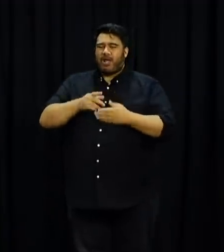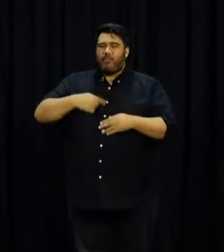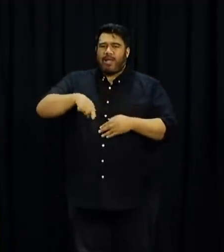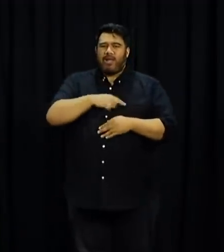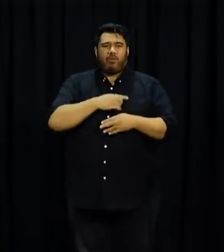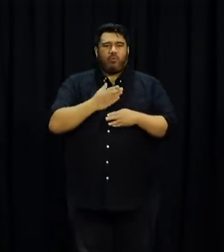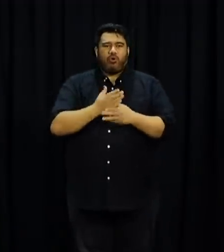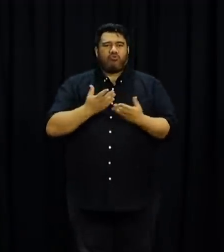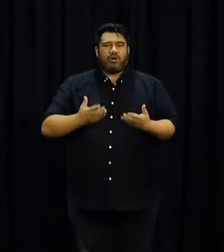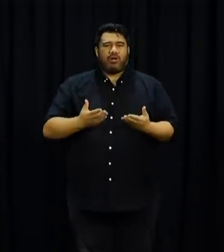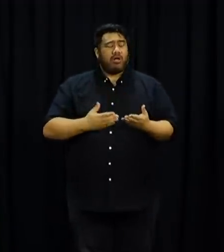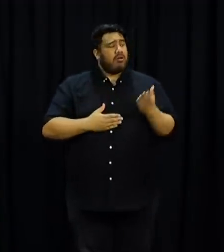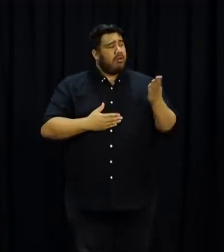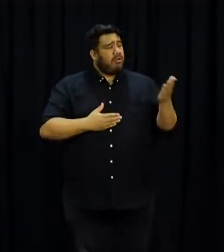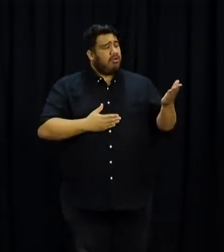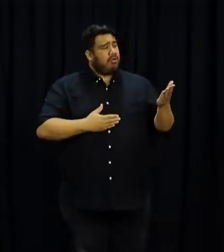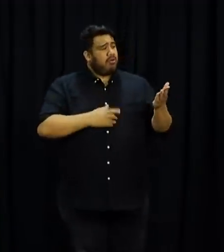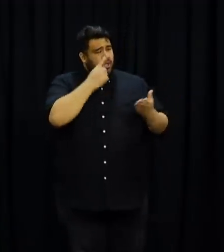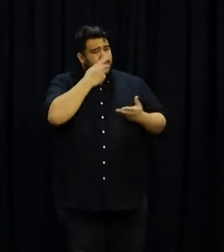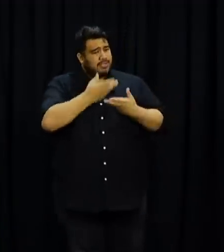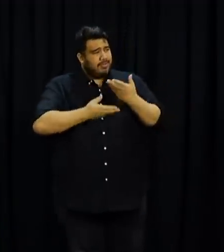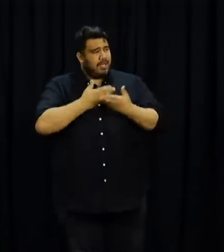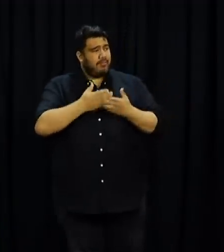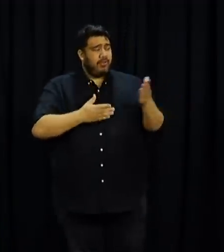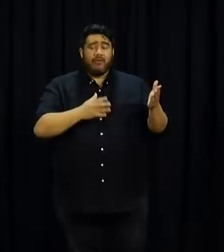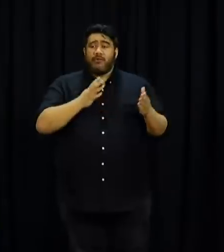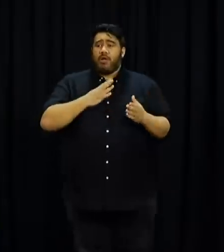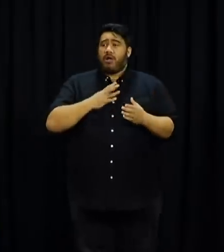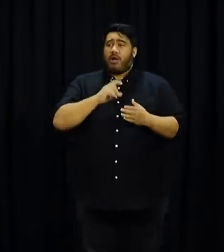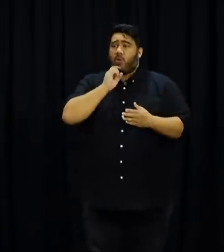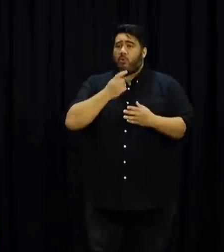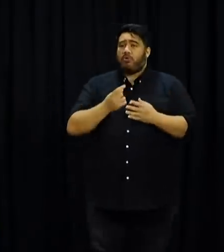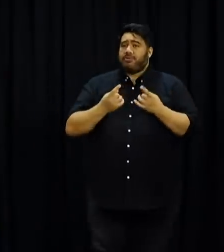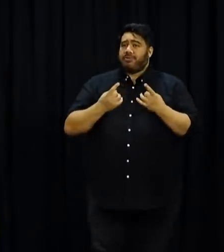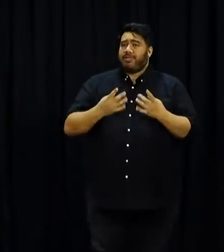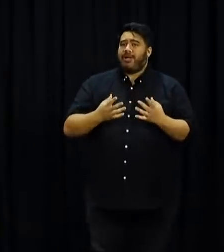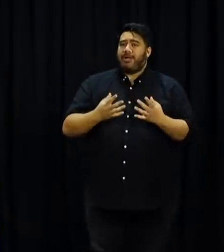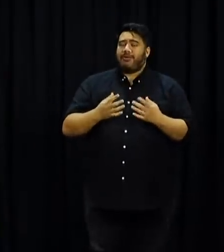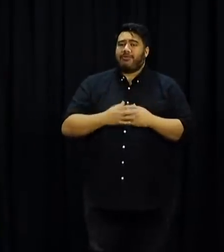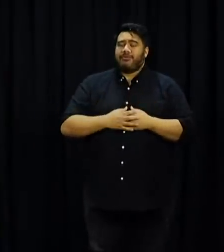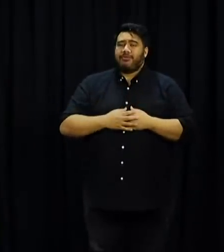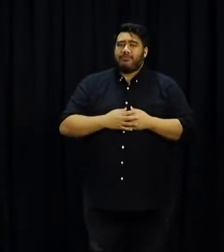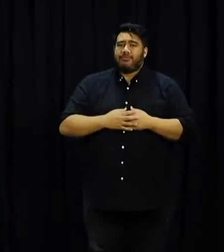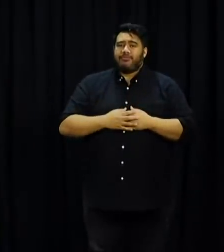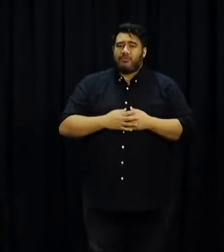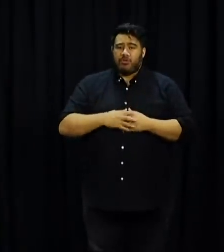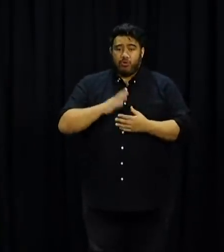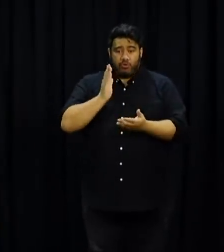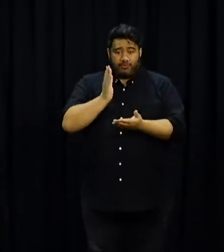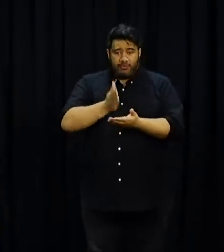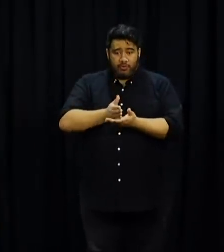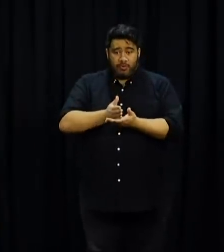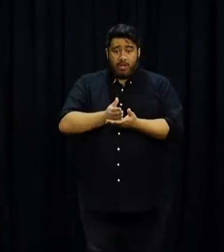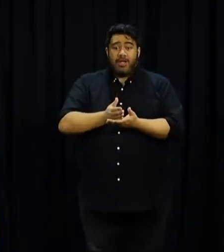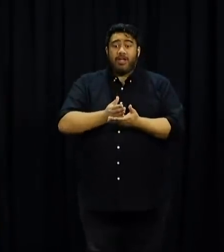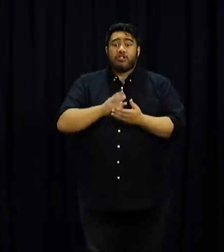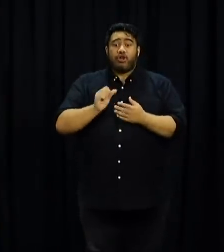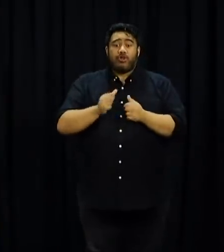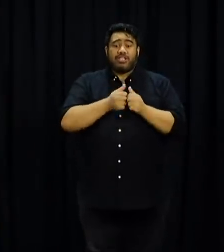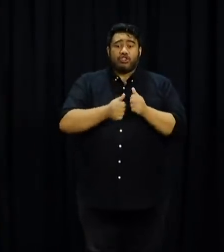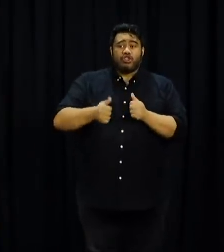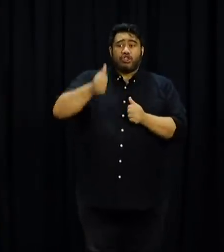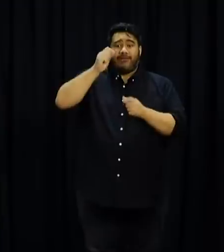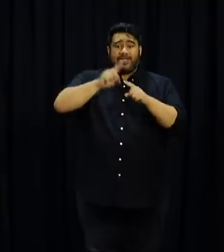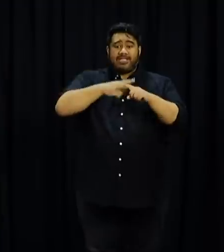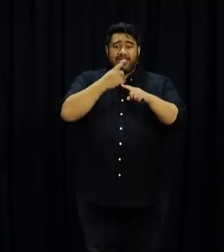action from all of us. But Dr. Bloomfield, I'll start with you. Thanks, Prime Minister. I'll start off and then hand to you. Yeah. Just to confirm, I received a text from the Chief Executive